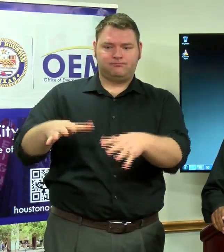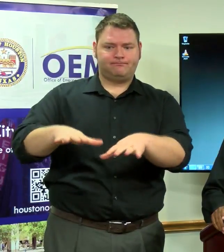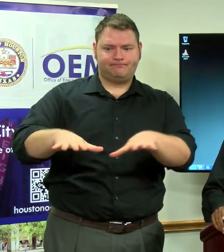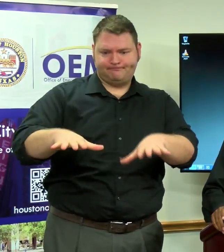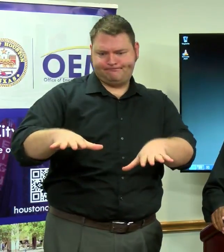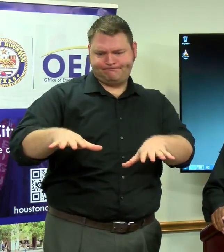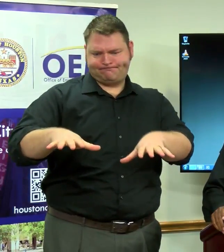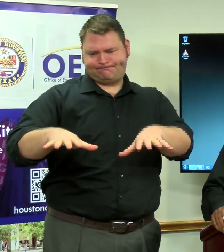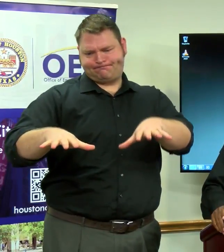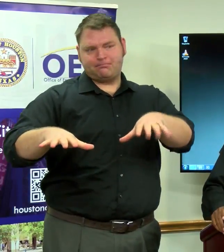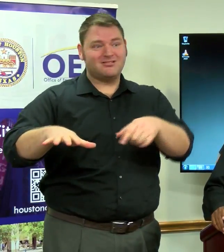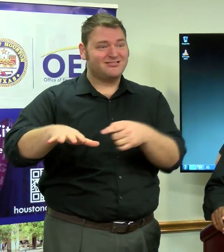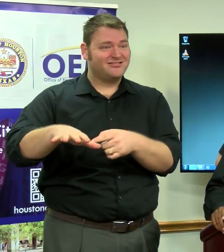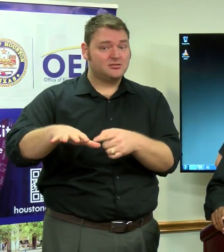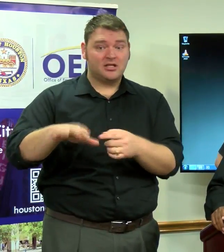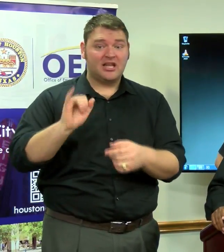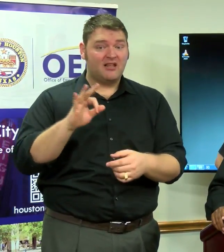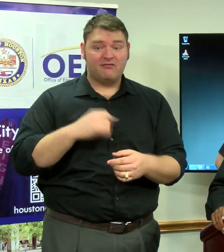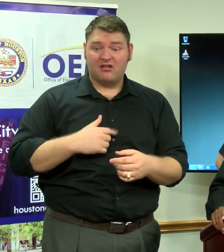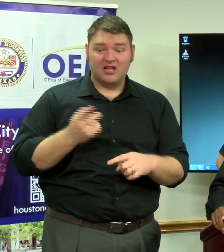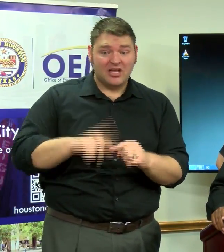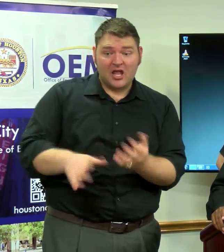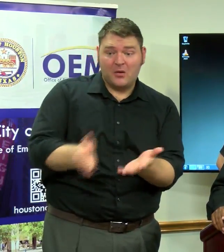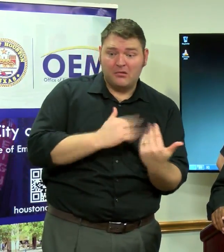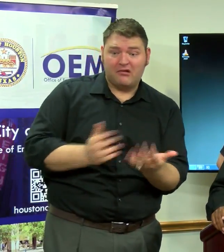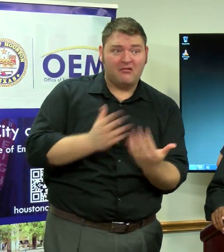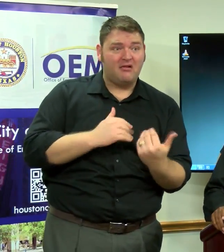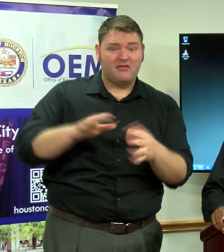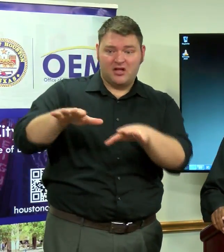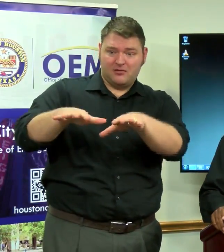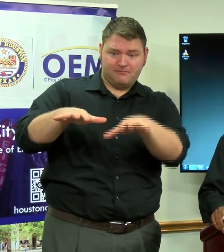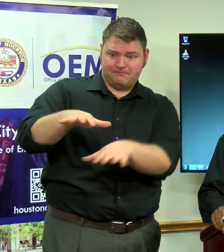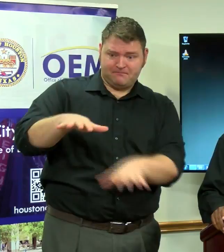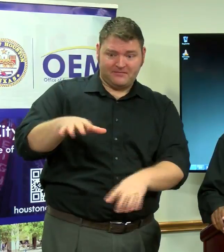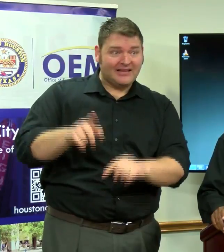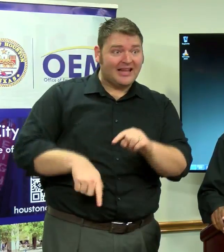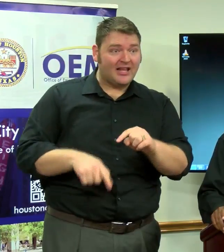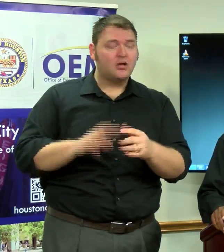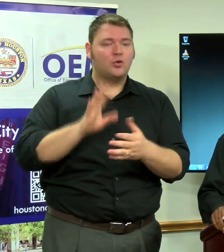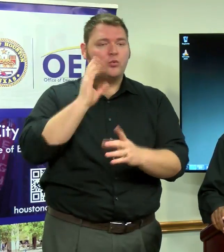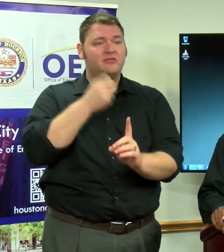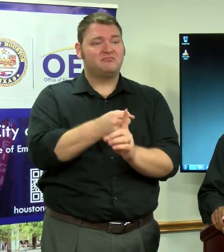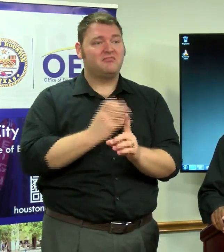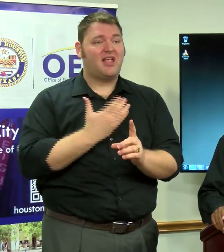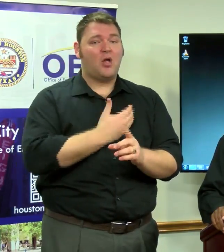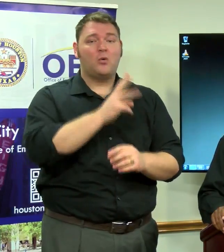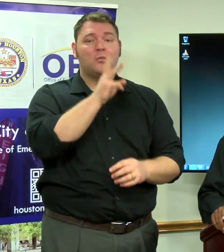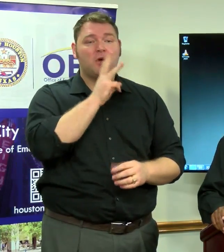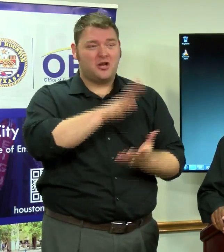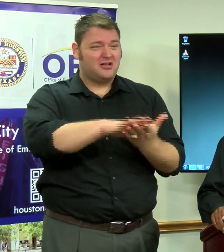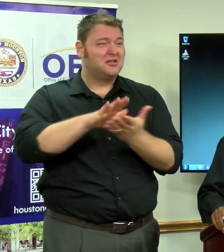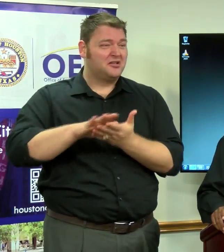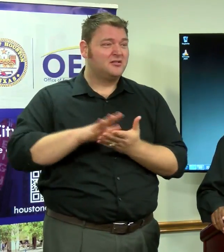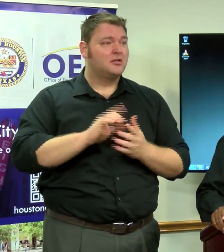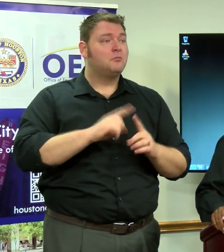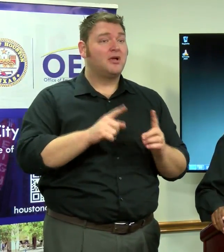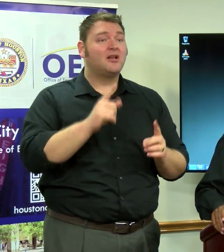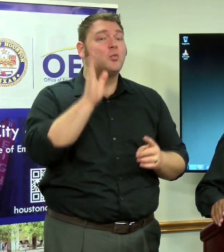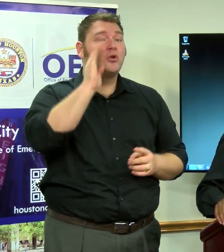pumps in, it will have an impact on our system, but I can speak to that a lot better in the next couple of